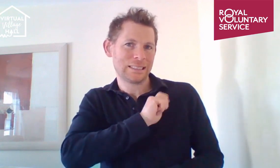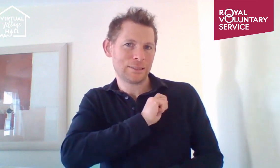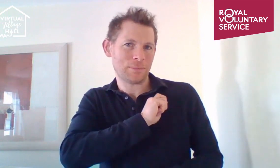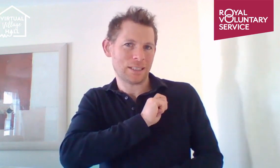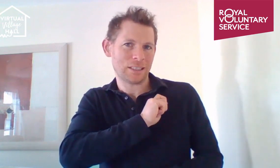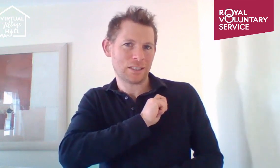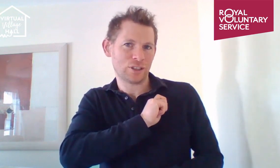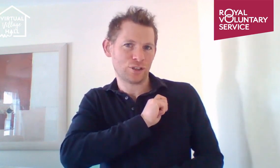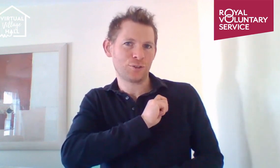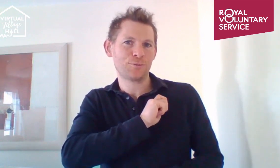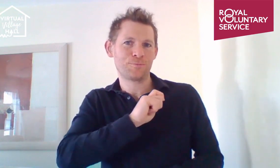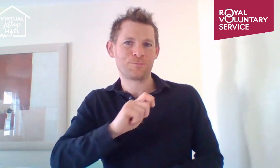Spanish.